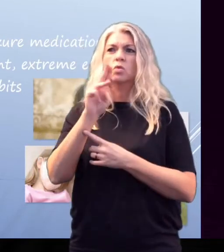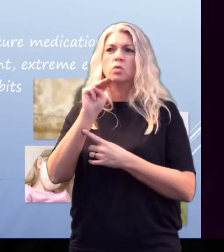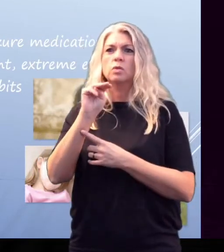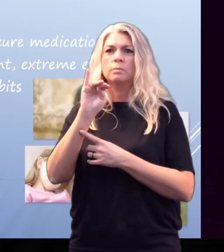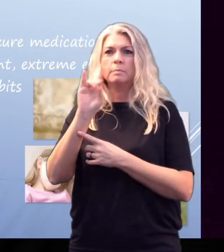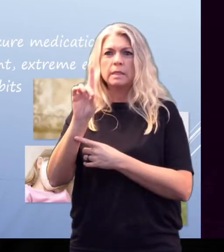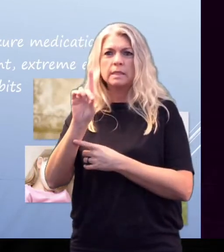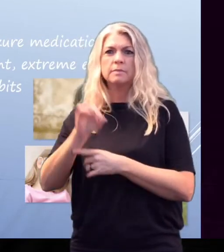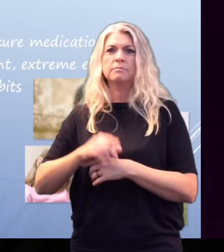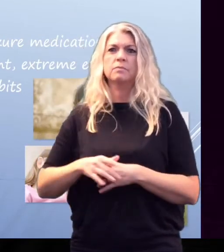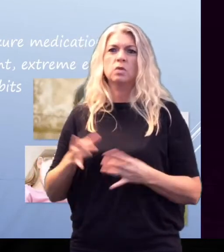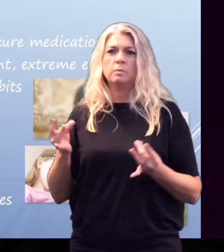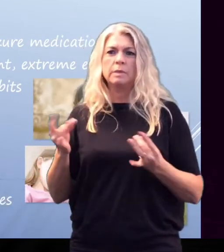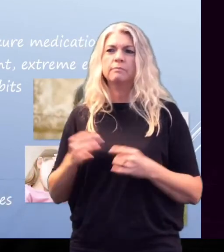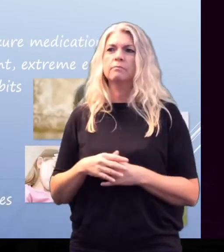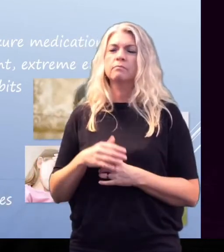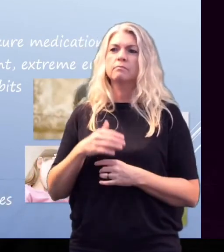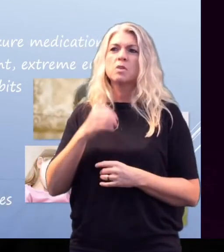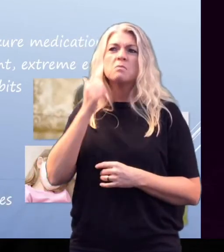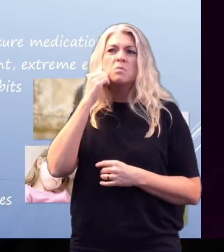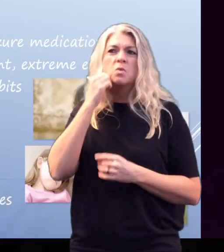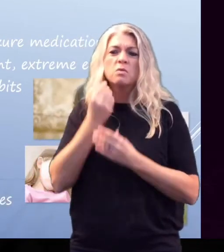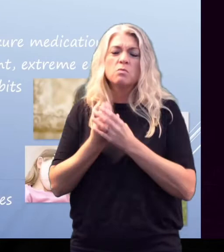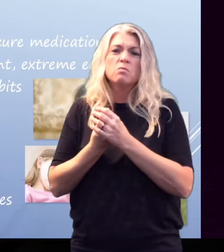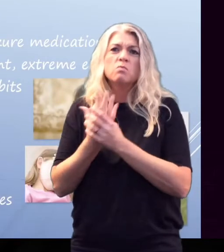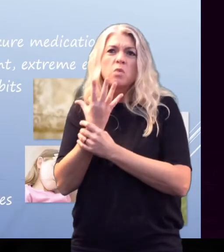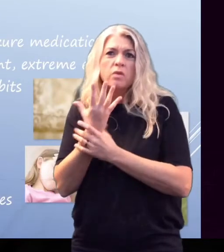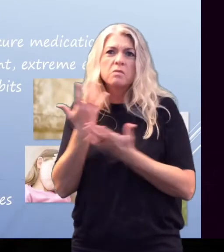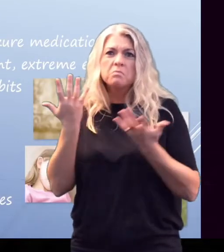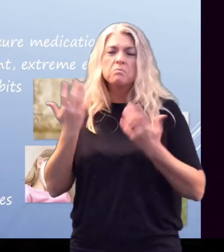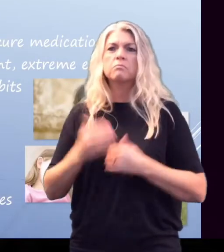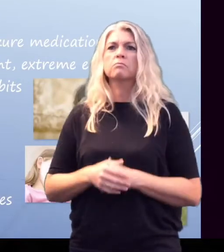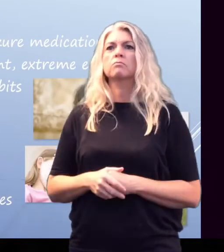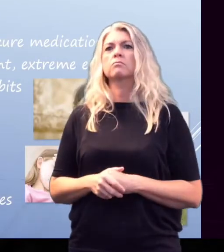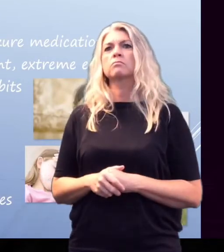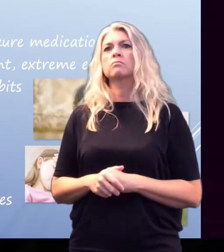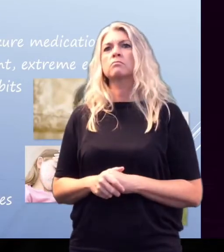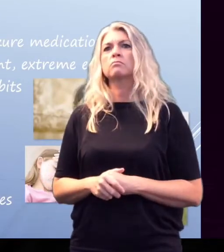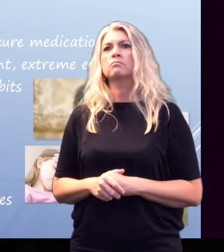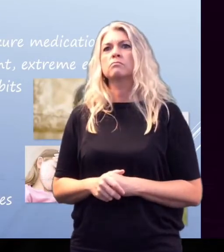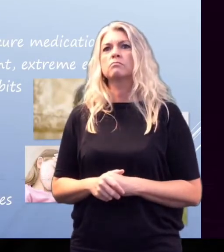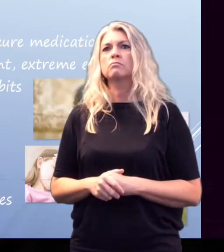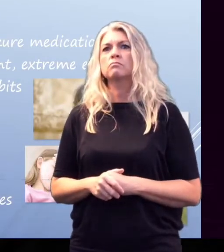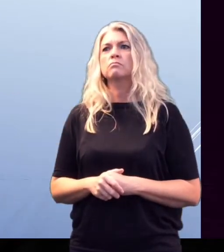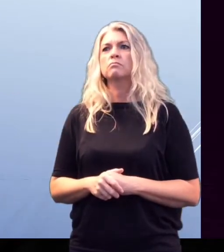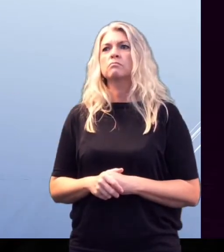humidity, and hormonal changes during puberty or menstrual periods.